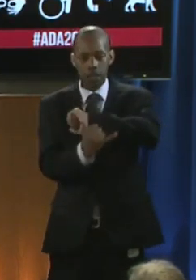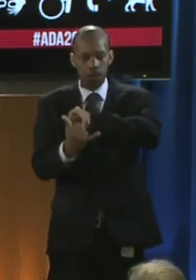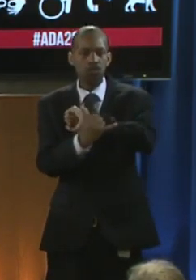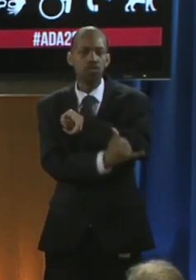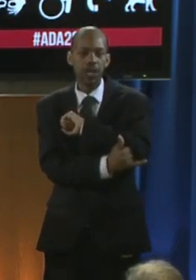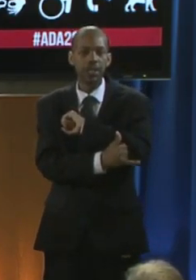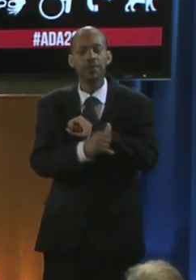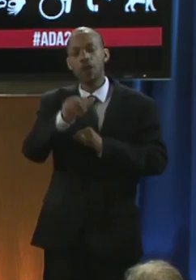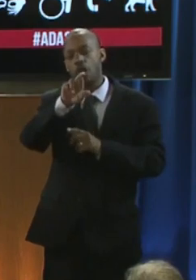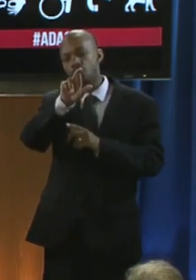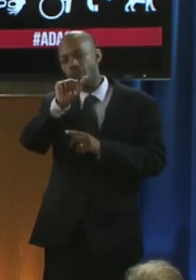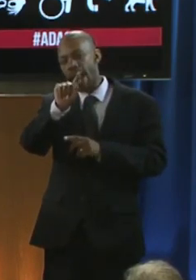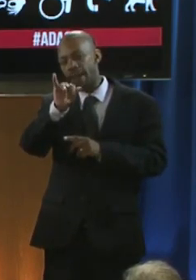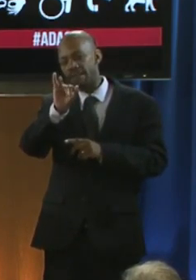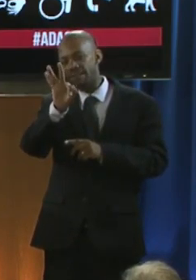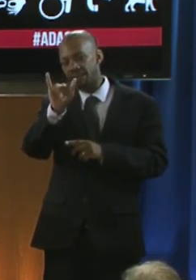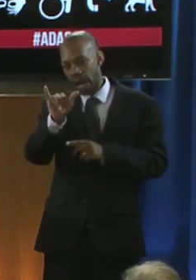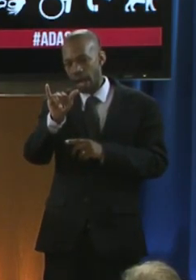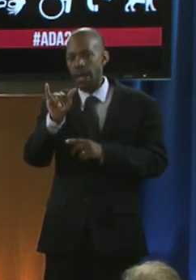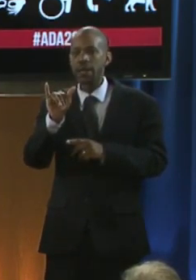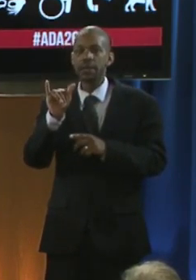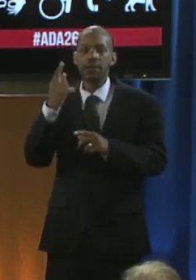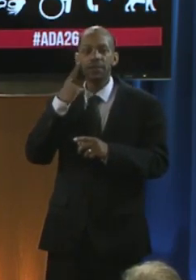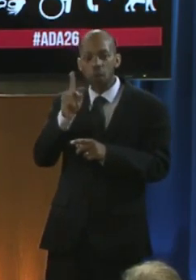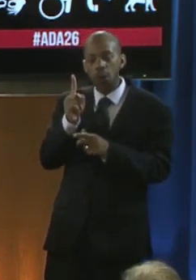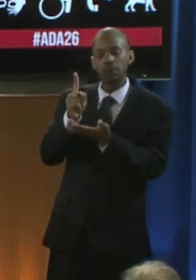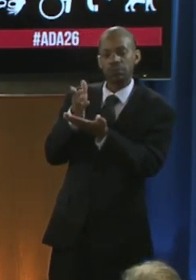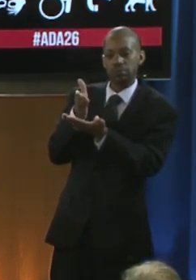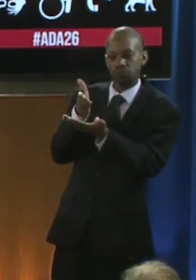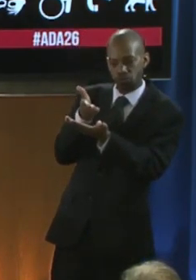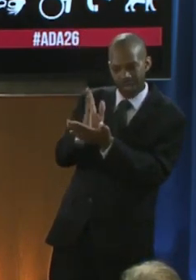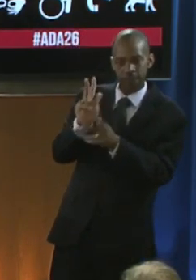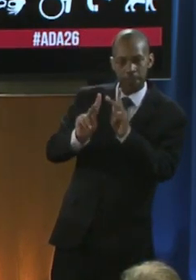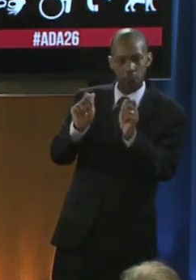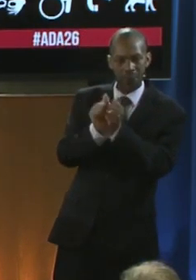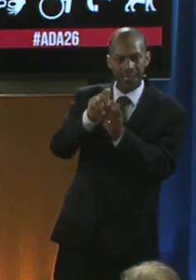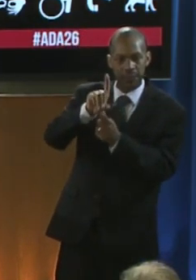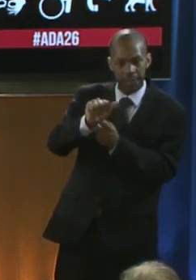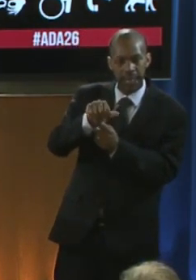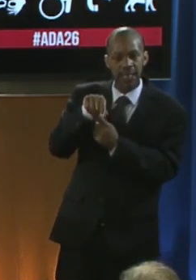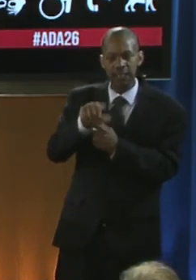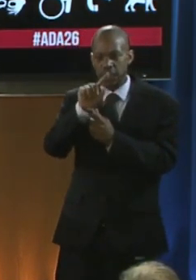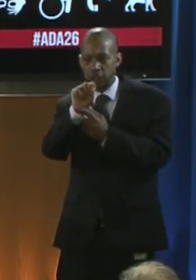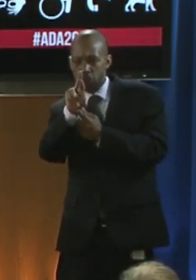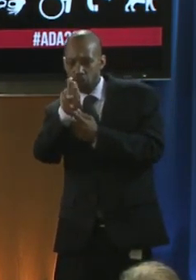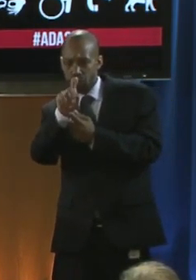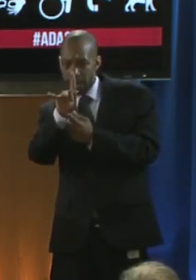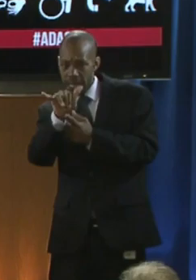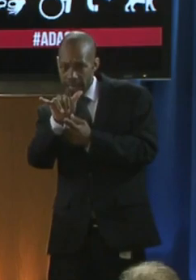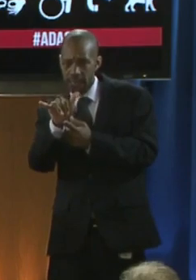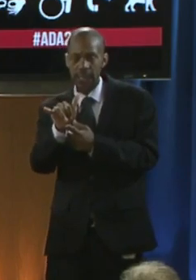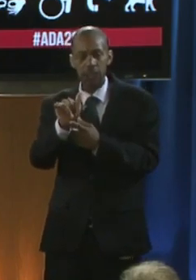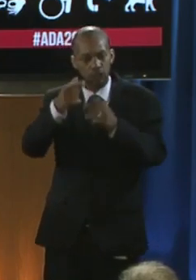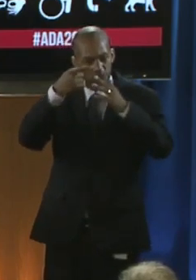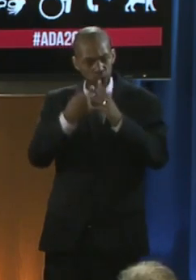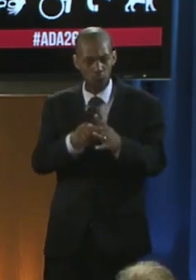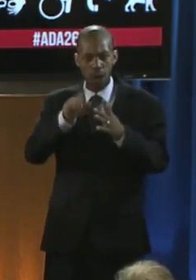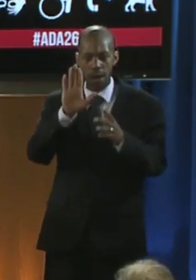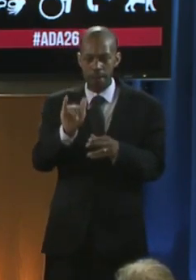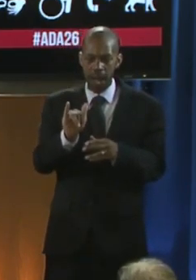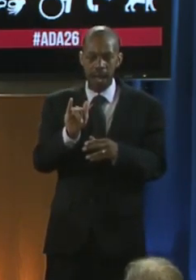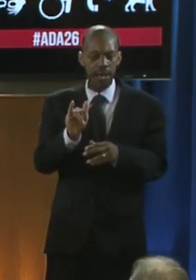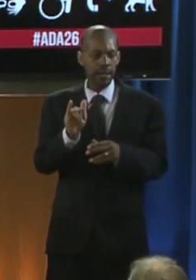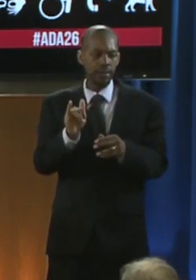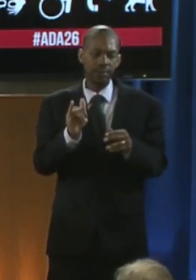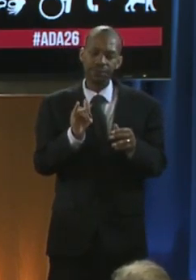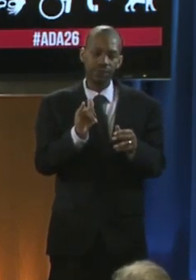over 160 countries have ratified the Convention on the Rights of Persons with Disabilities. This treaty, which was inspired by the core